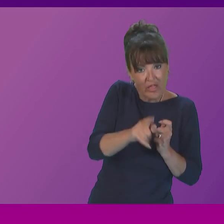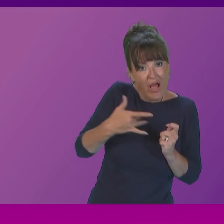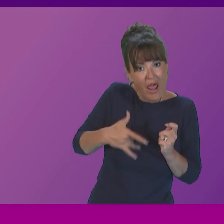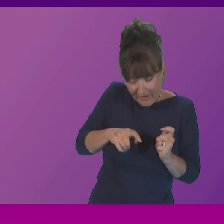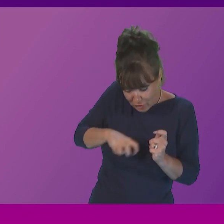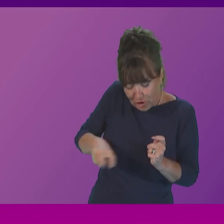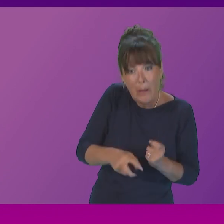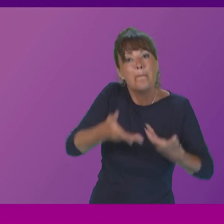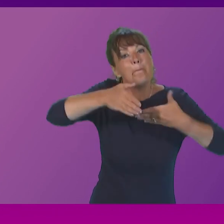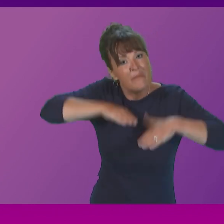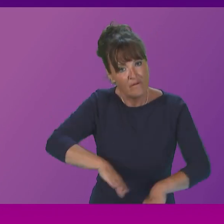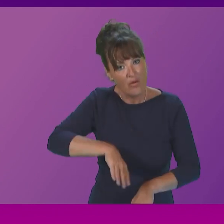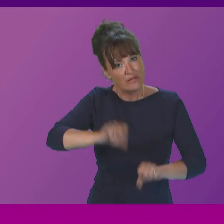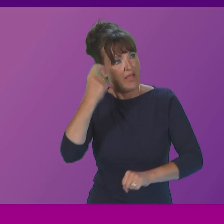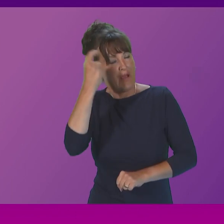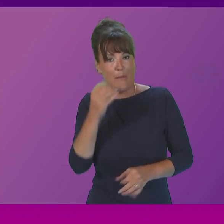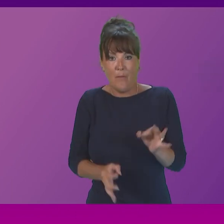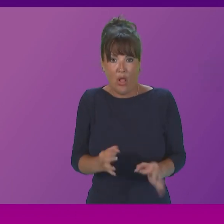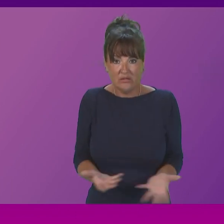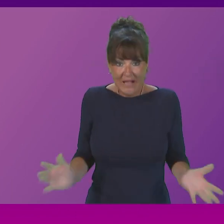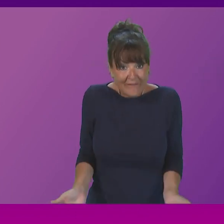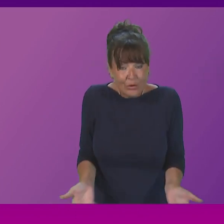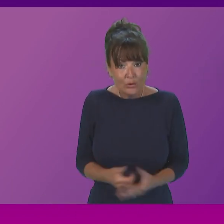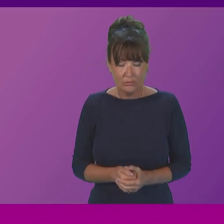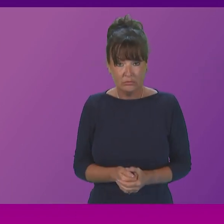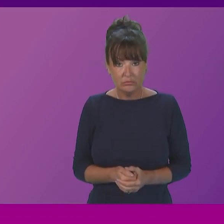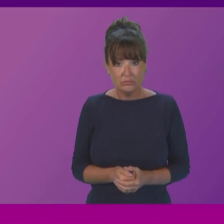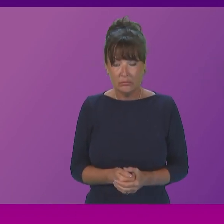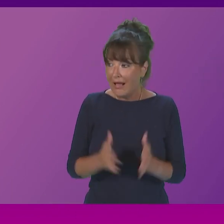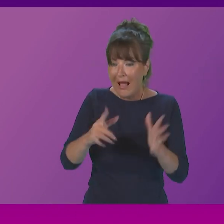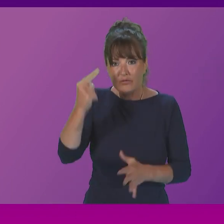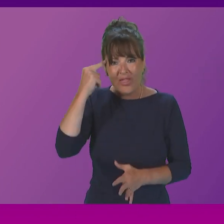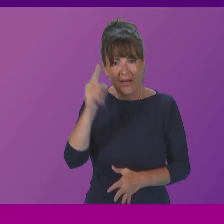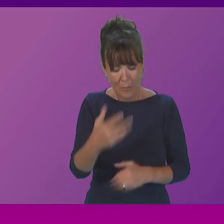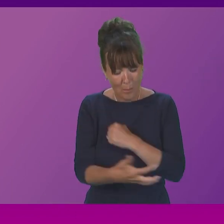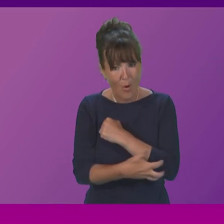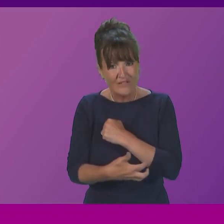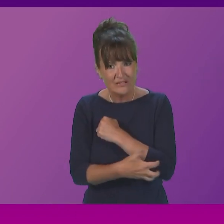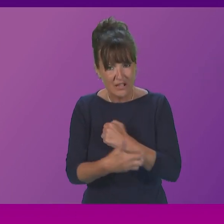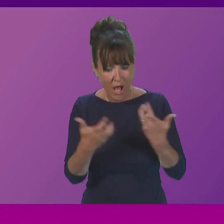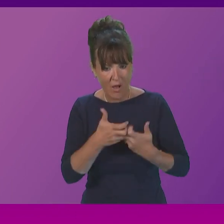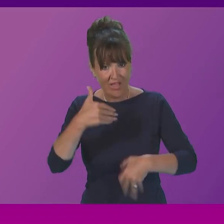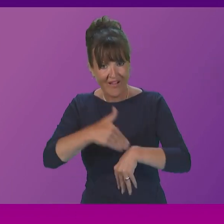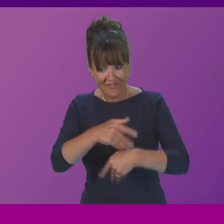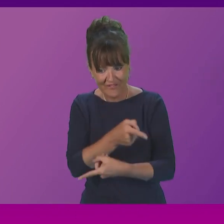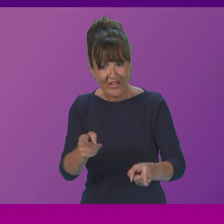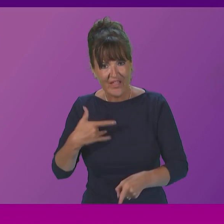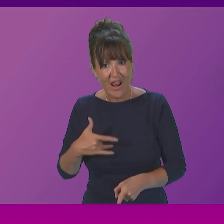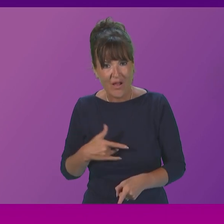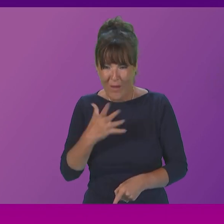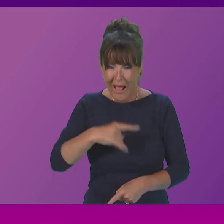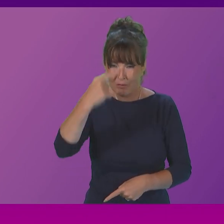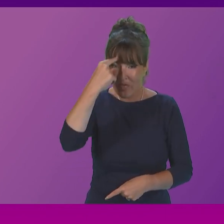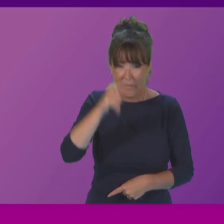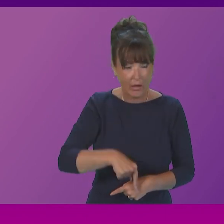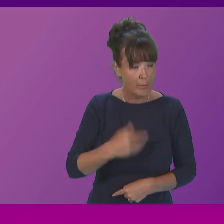them. We have to think about the impact of poverty. We have to think about the intersections